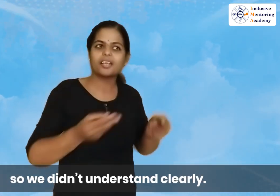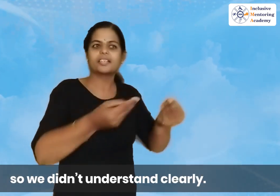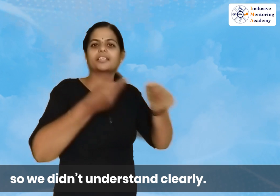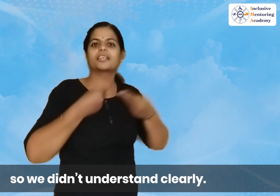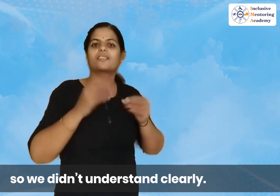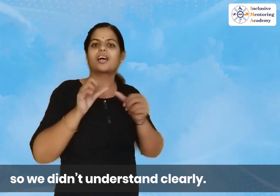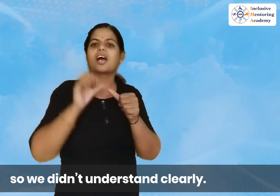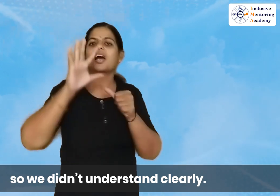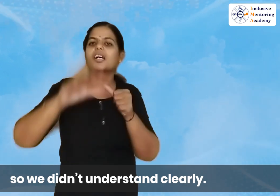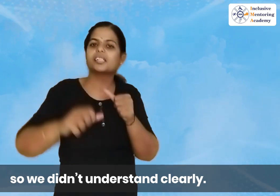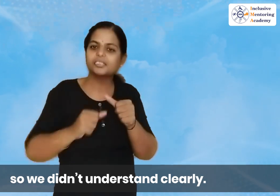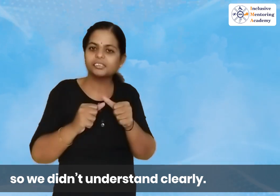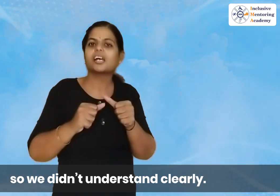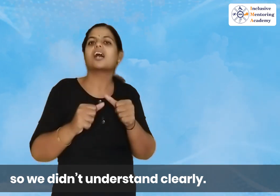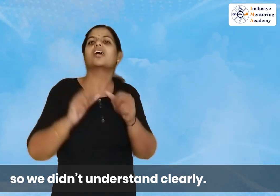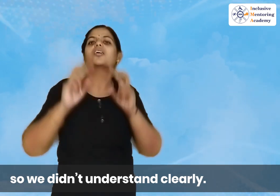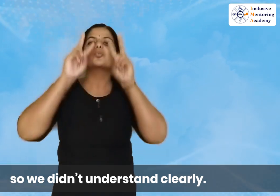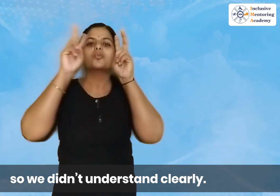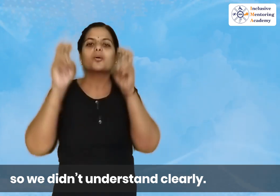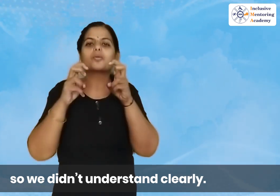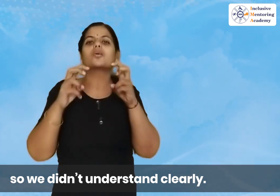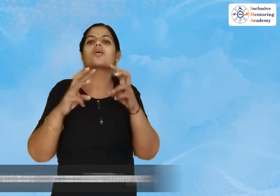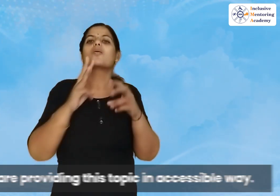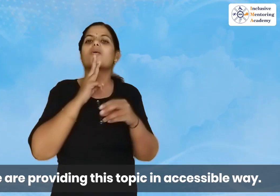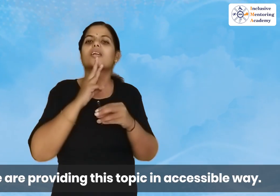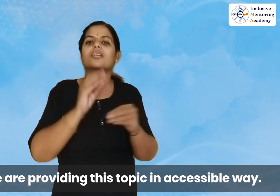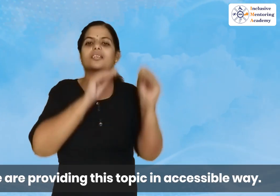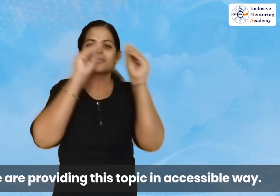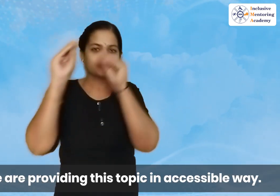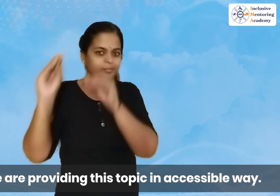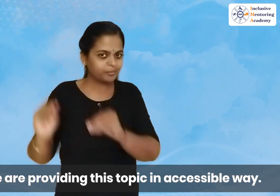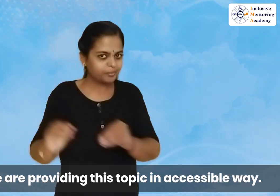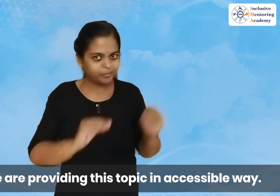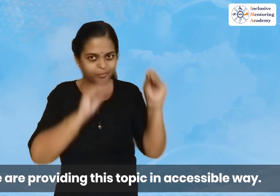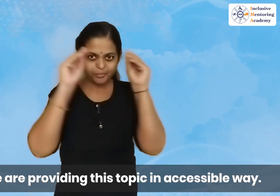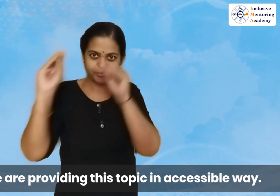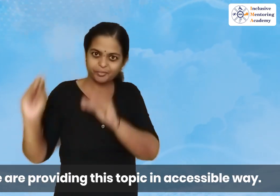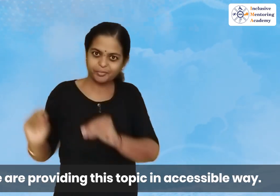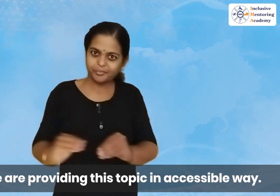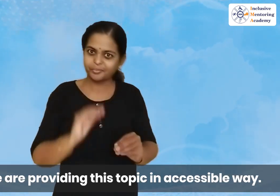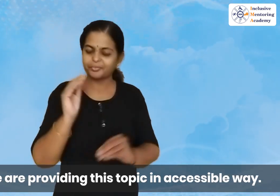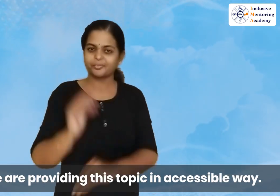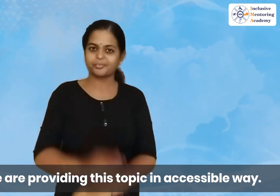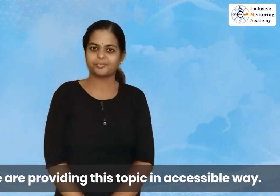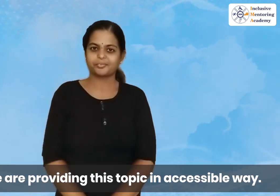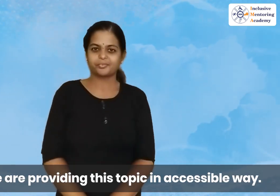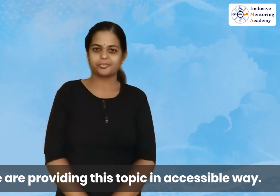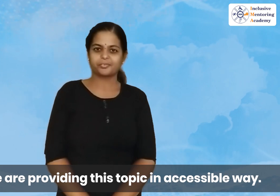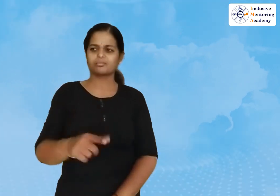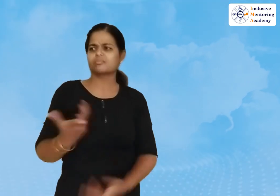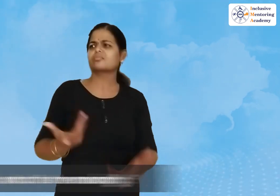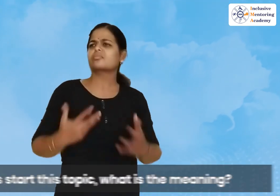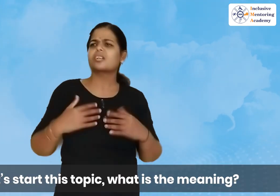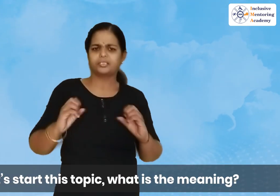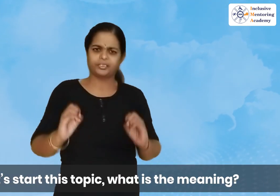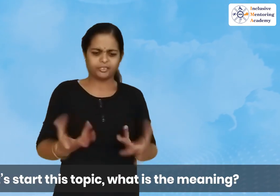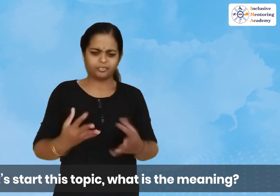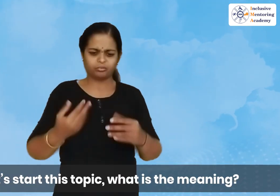didn't understand clearly. Now we are providing this topic in accessible way. Let's start this